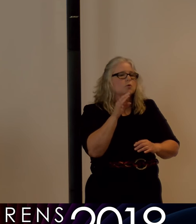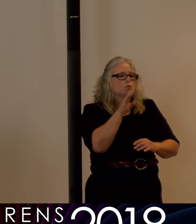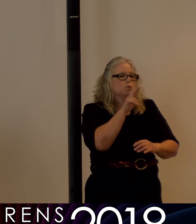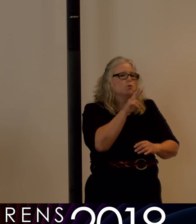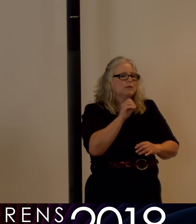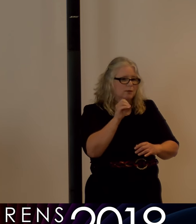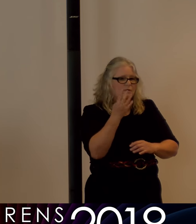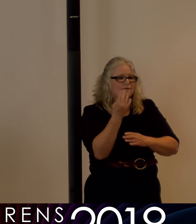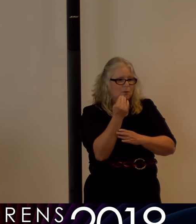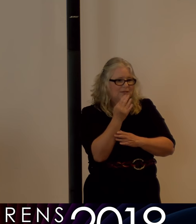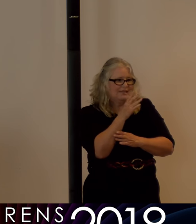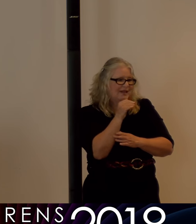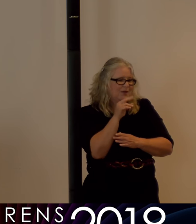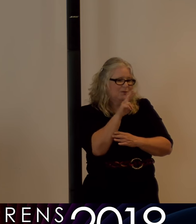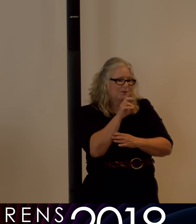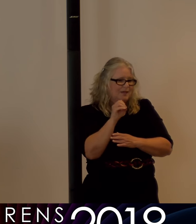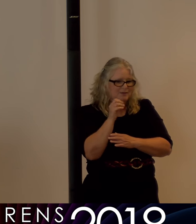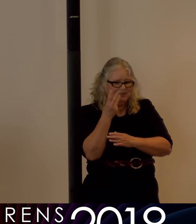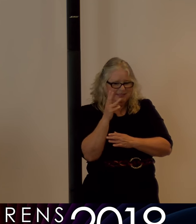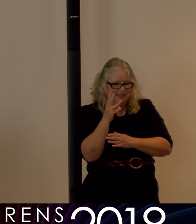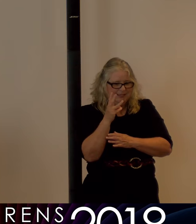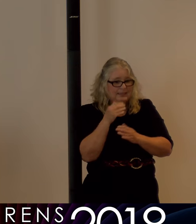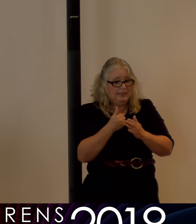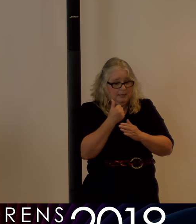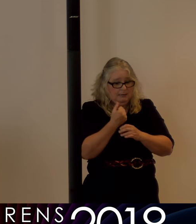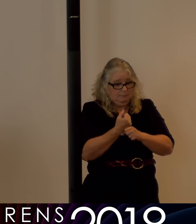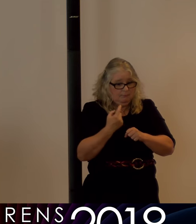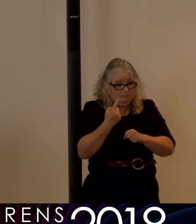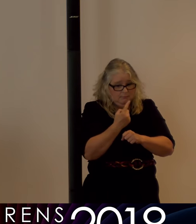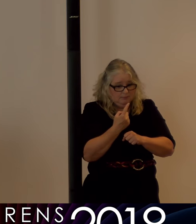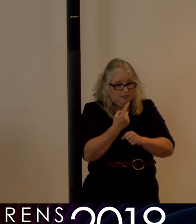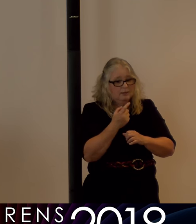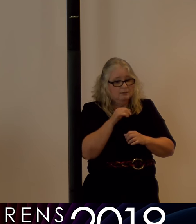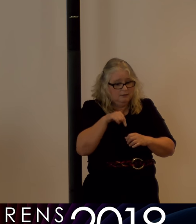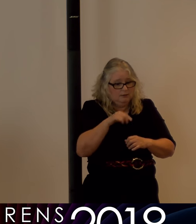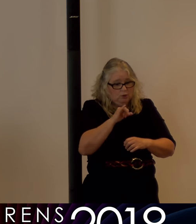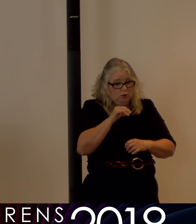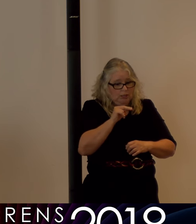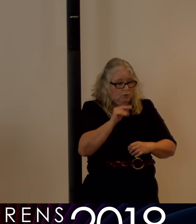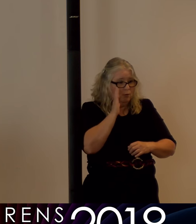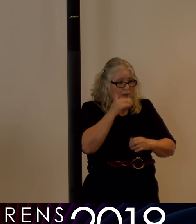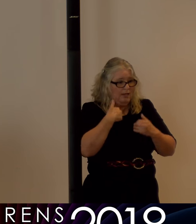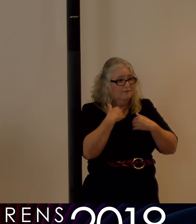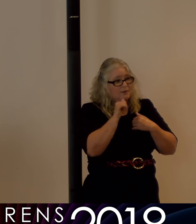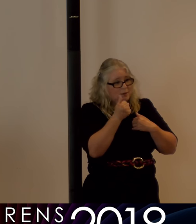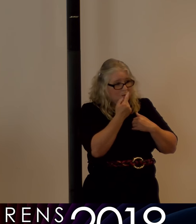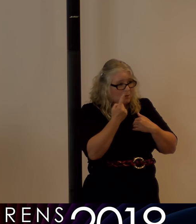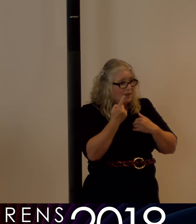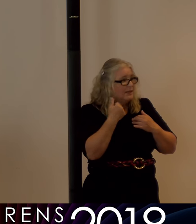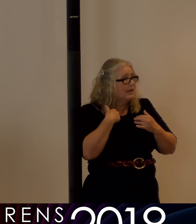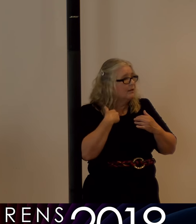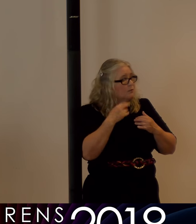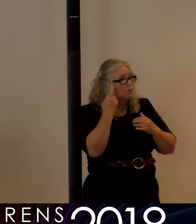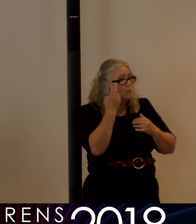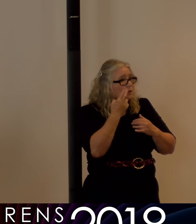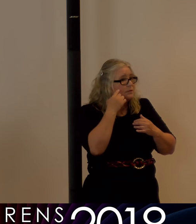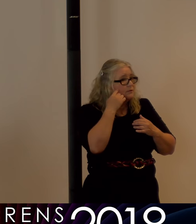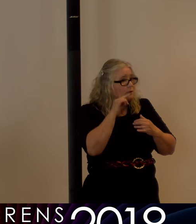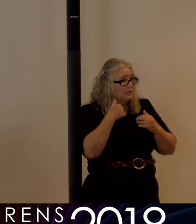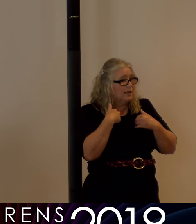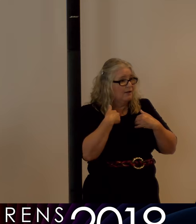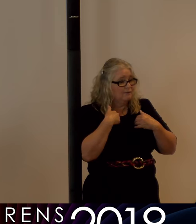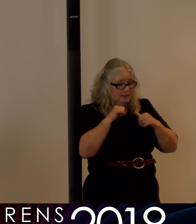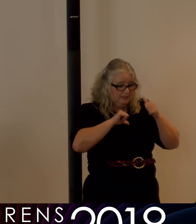2014, 2016, and we're going to hold another one this coming January. And the purpose of those conferences really has been to bring scientists together who are at the